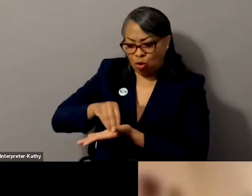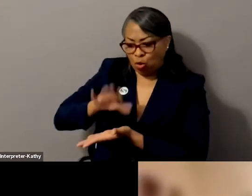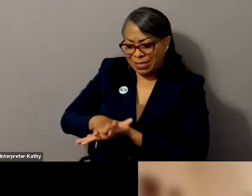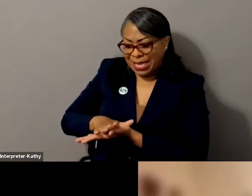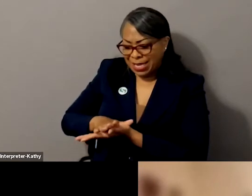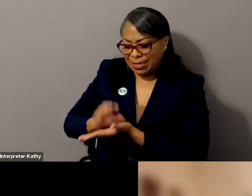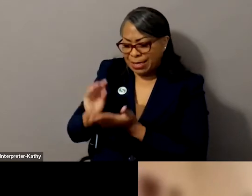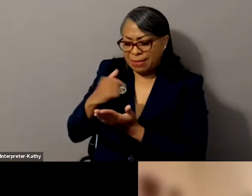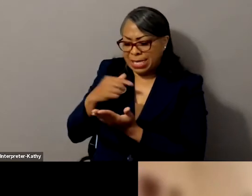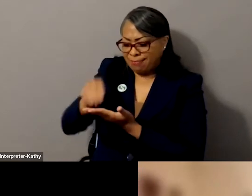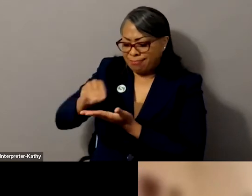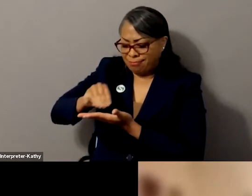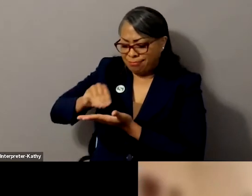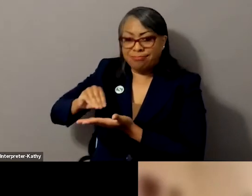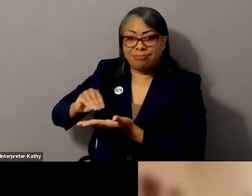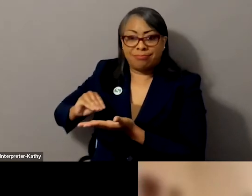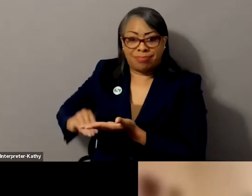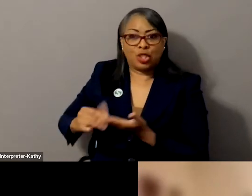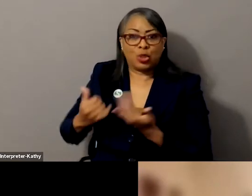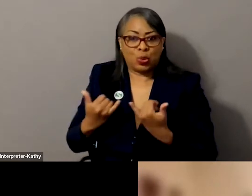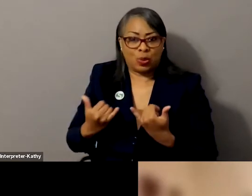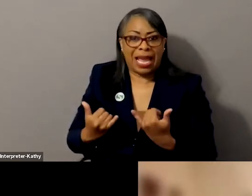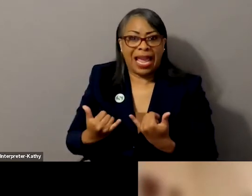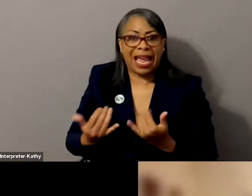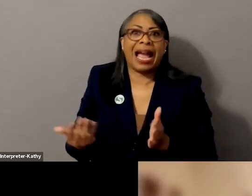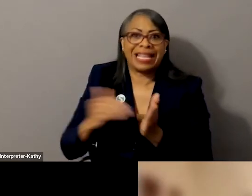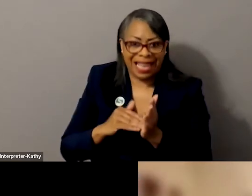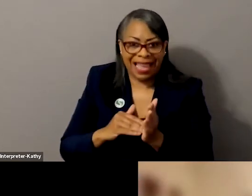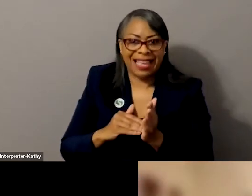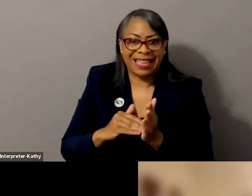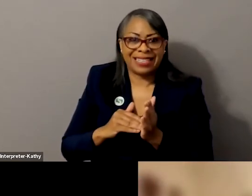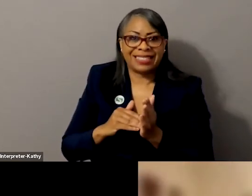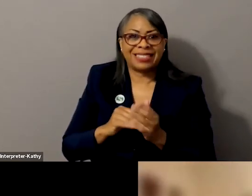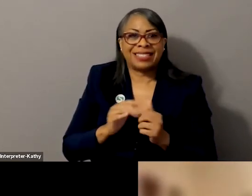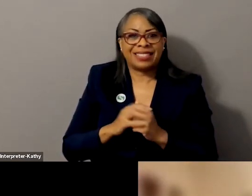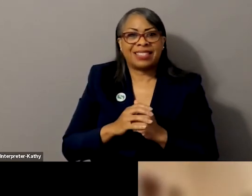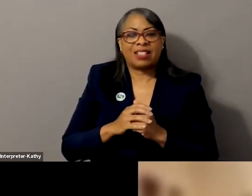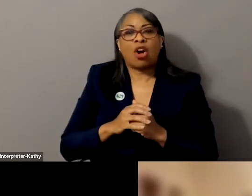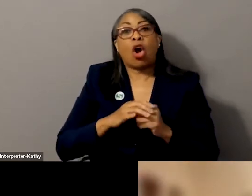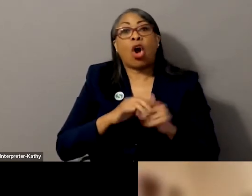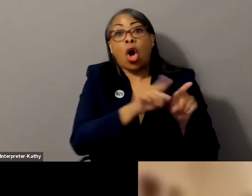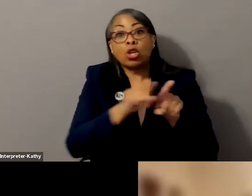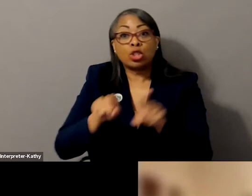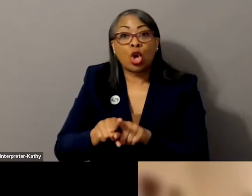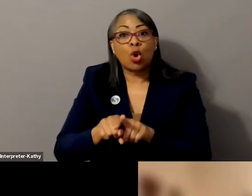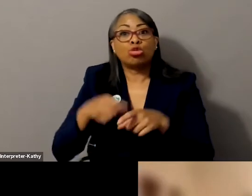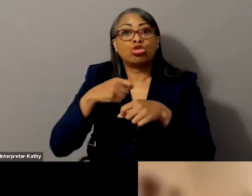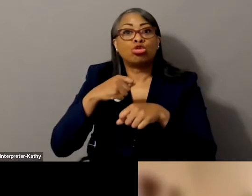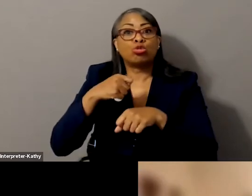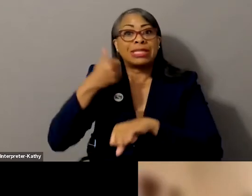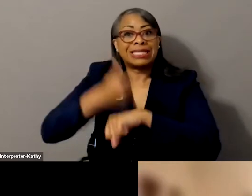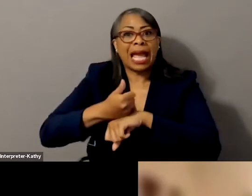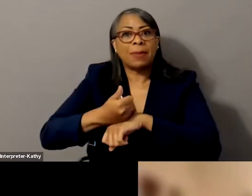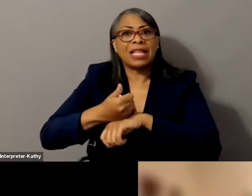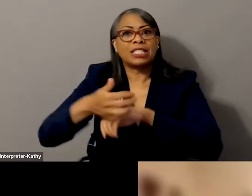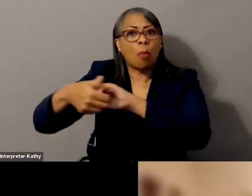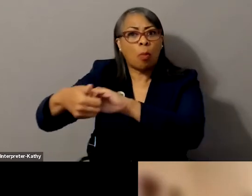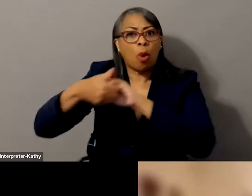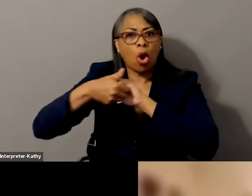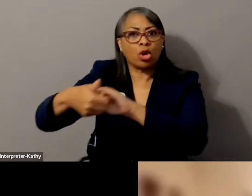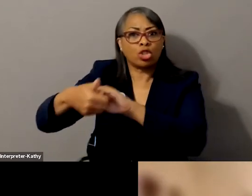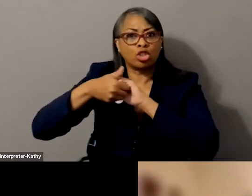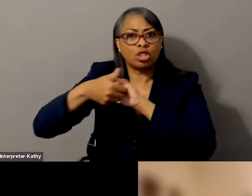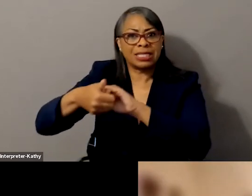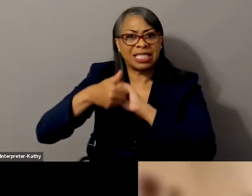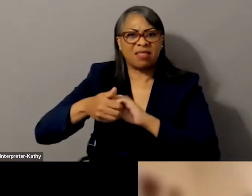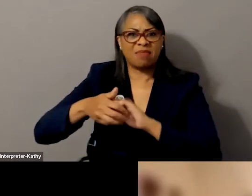it in the report and I wrote it down today again, and to create partnerships. But partnerships, I think, in a different way. We've been thinking about